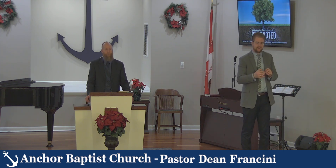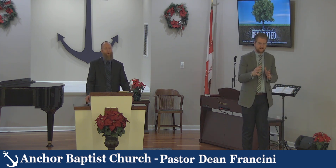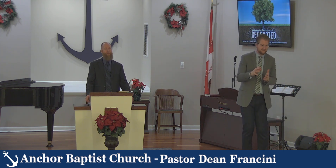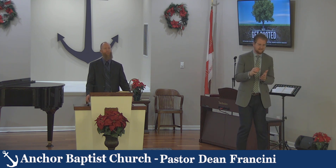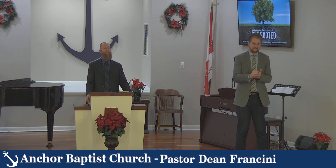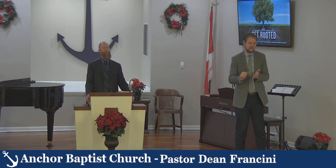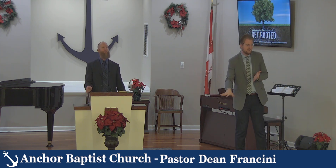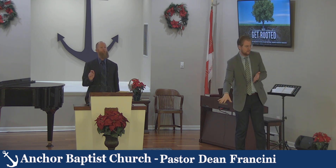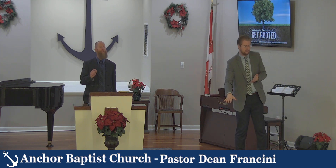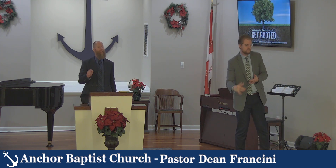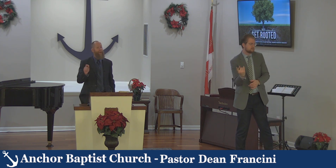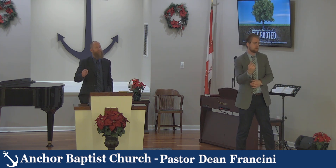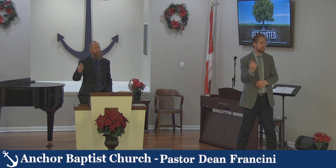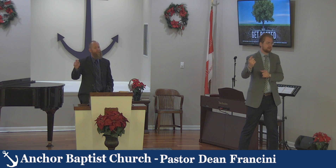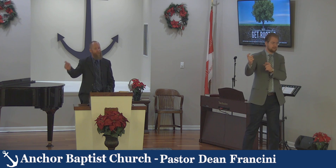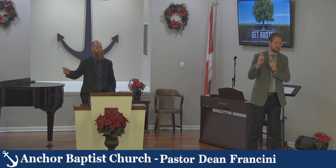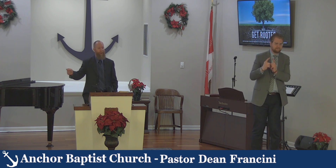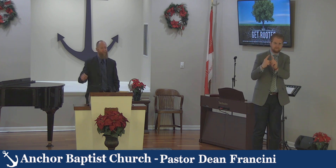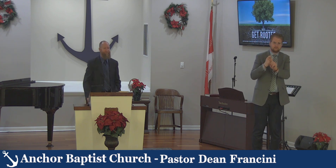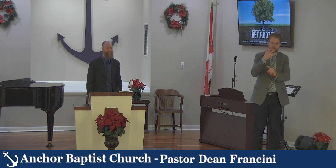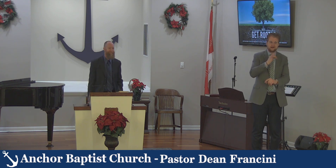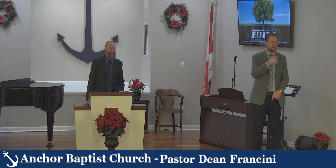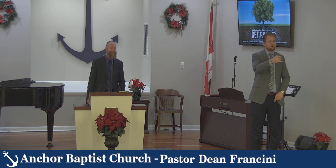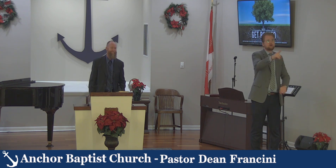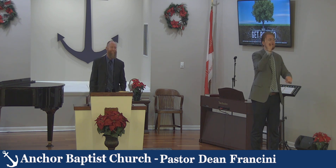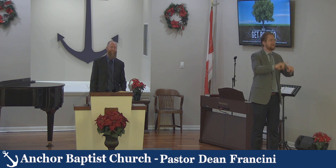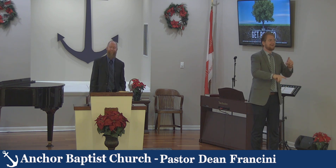God. In other words, you cannot change time.